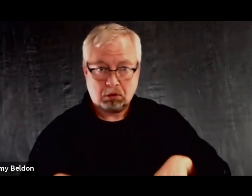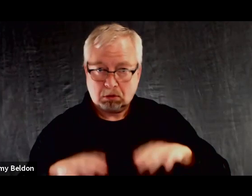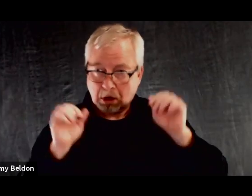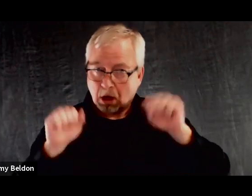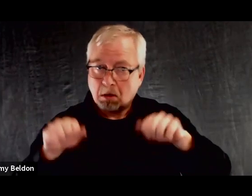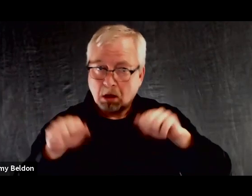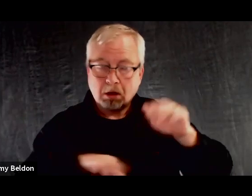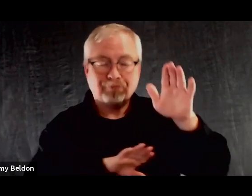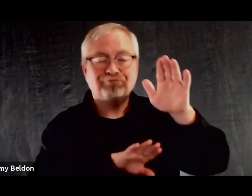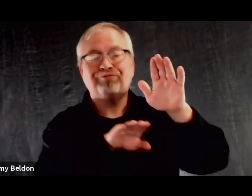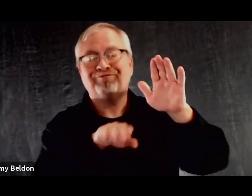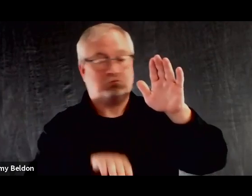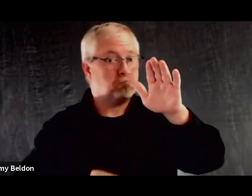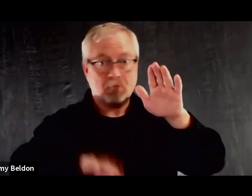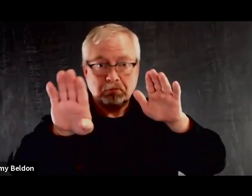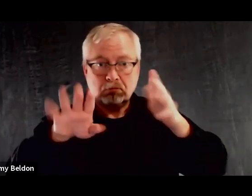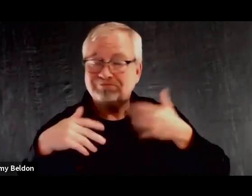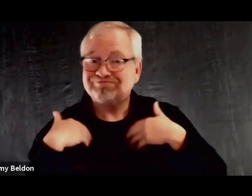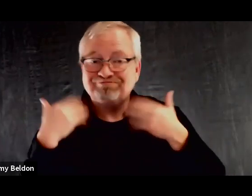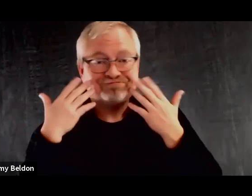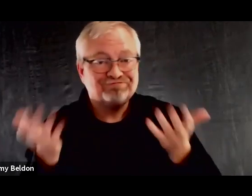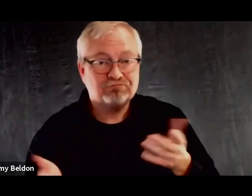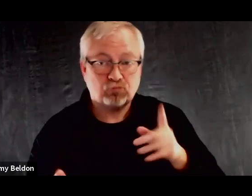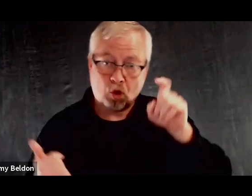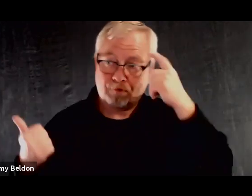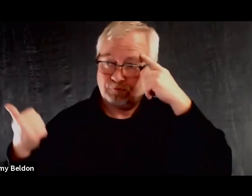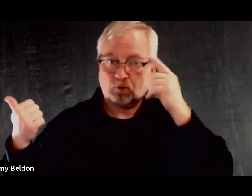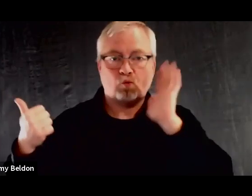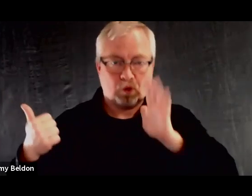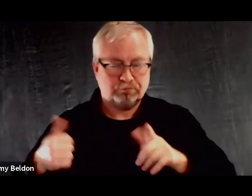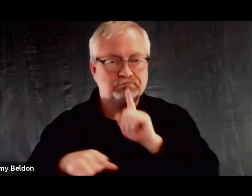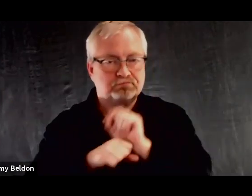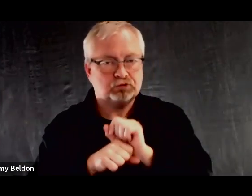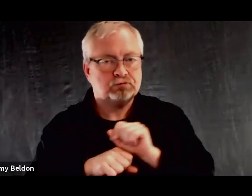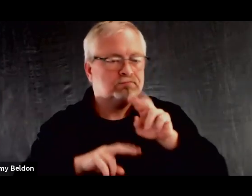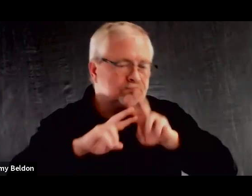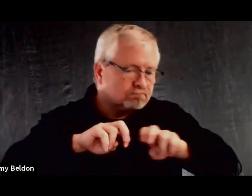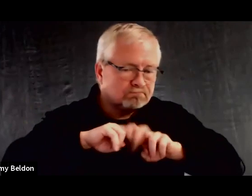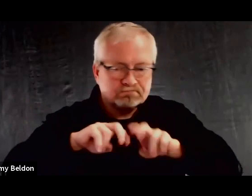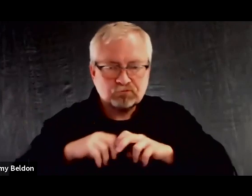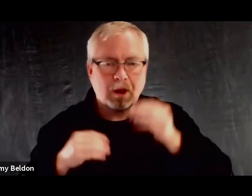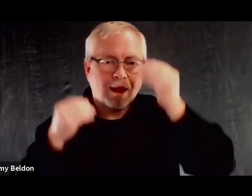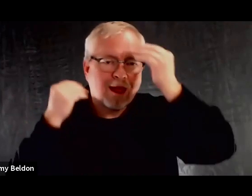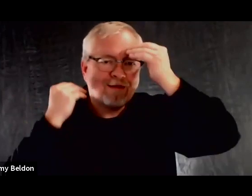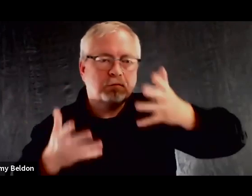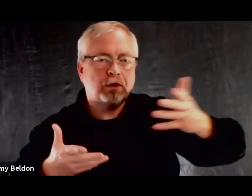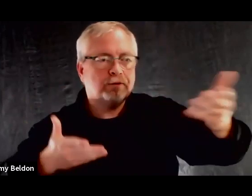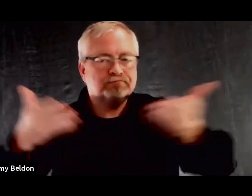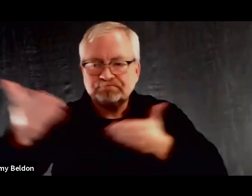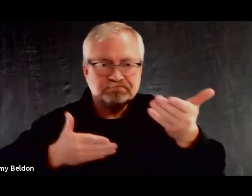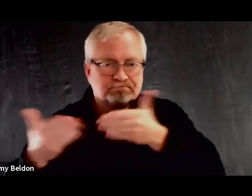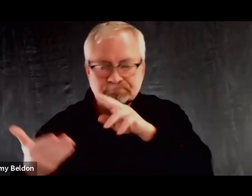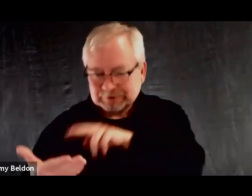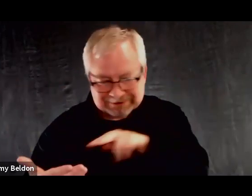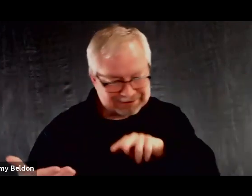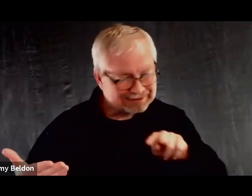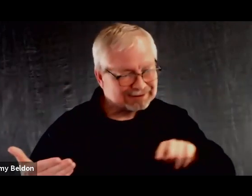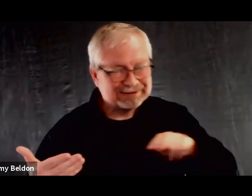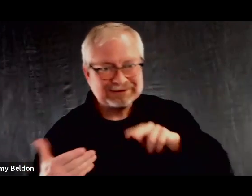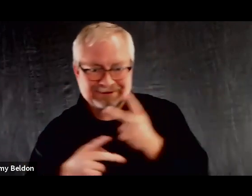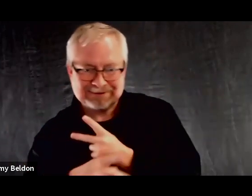to be looking at a whole range of data points and factors as we get closer to May 4th. I think he